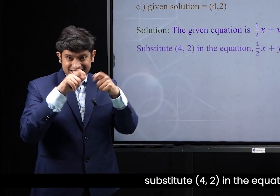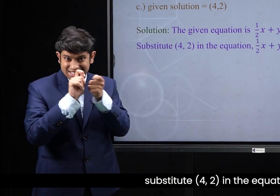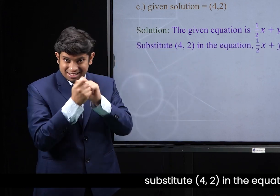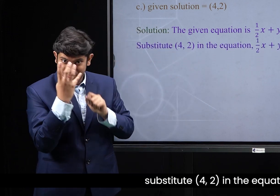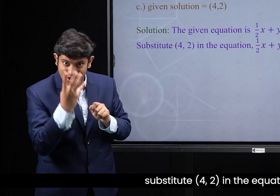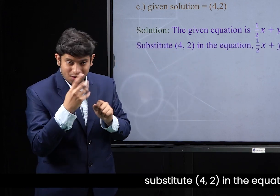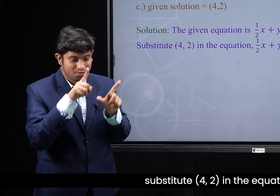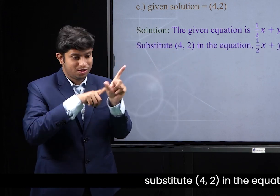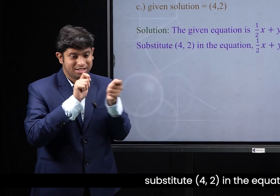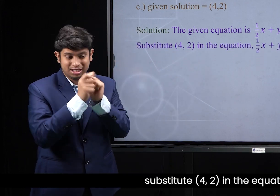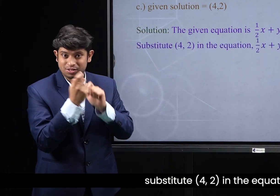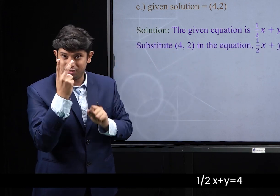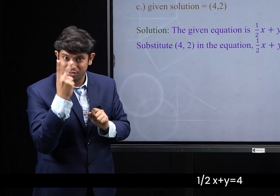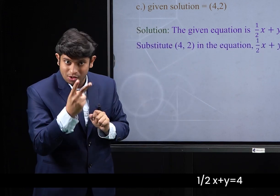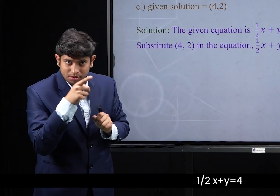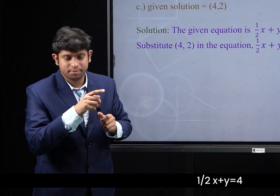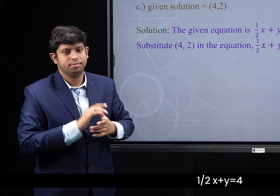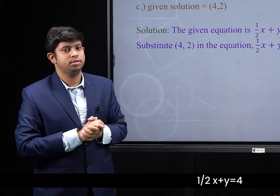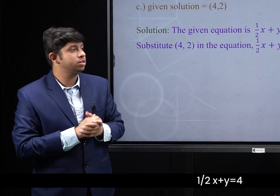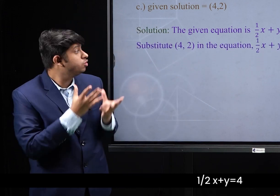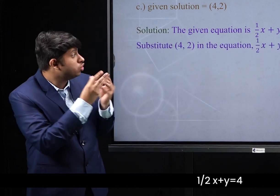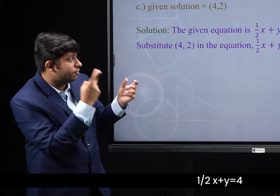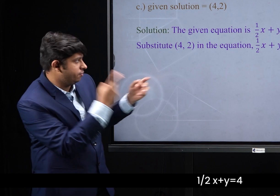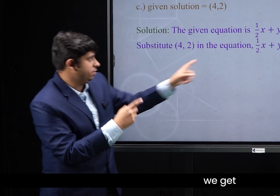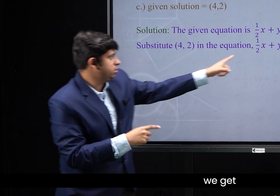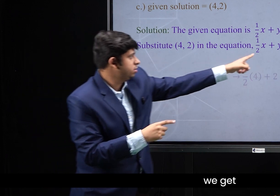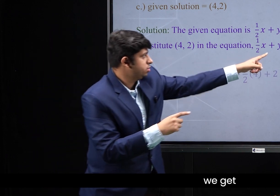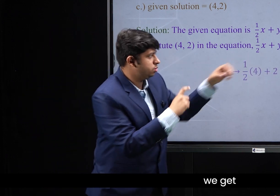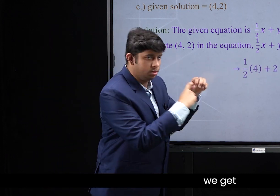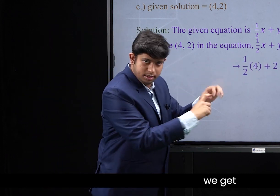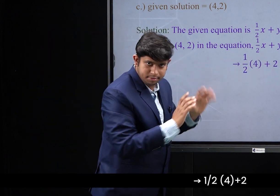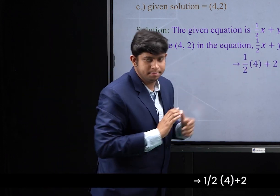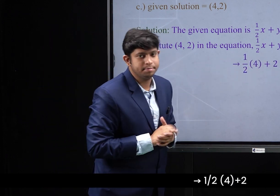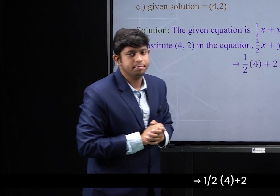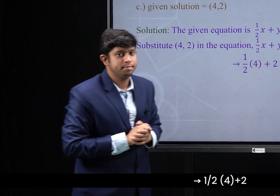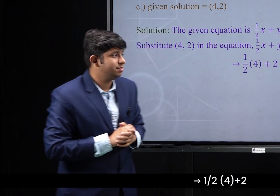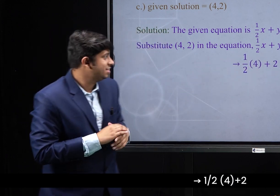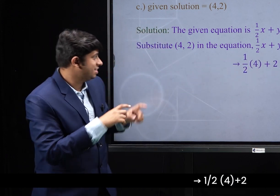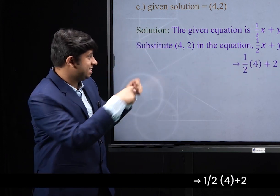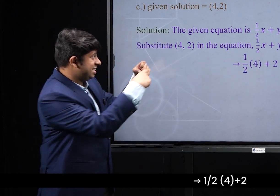Substitute 4, 2 in the equation 1 by 2x plus y equal to 4. We get 1 by 2 into 4 plus